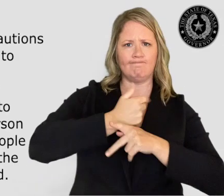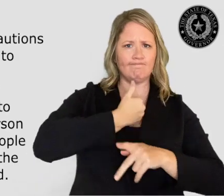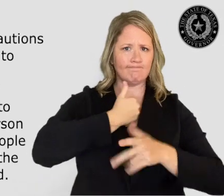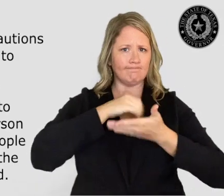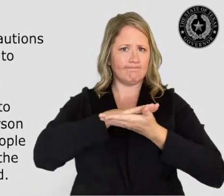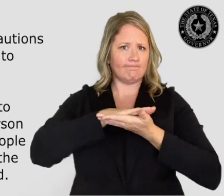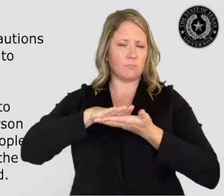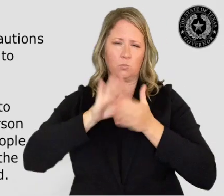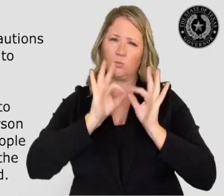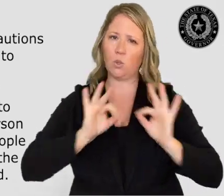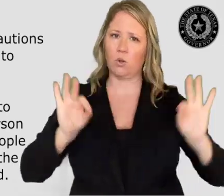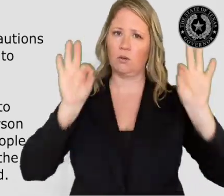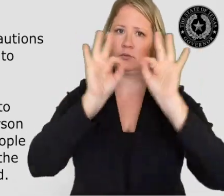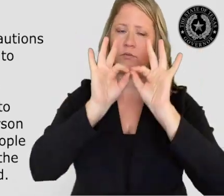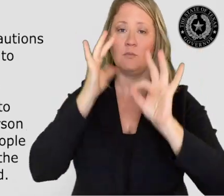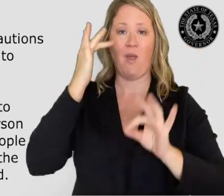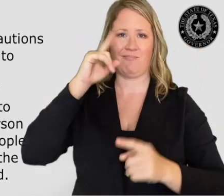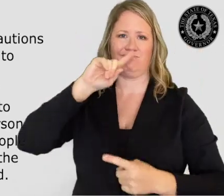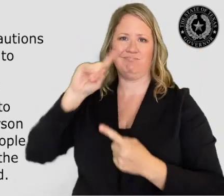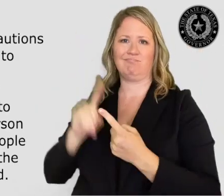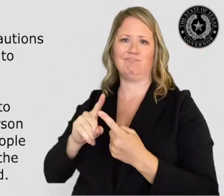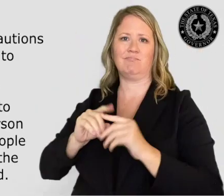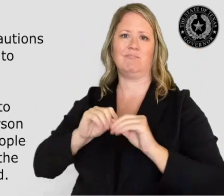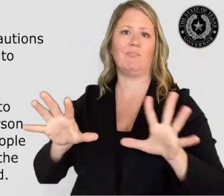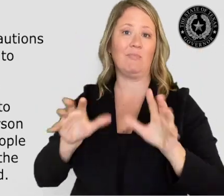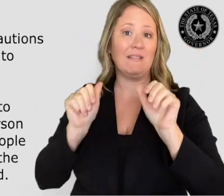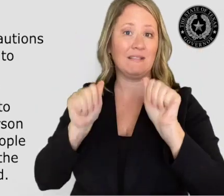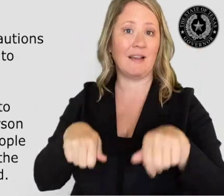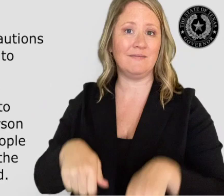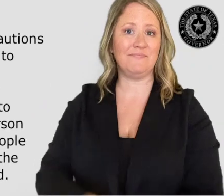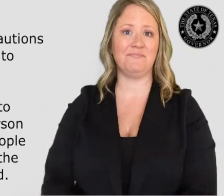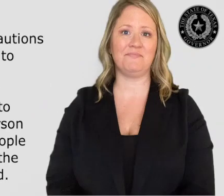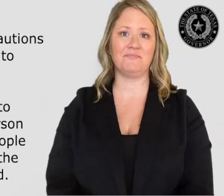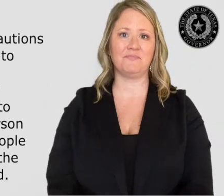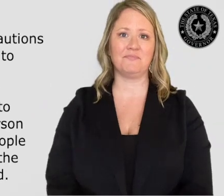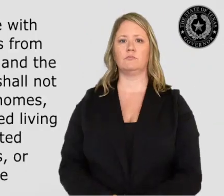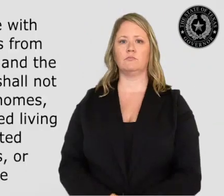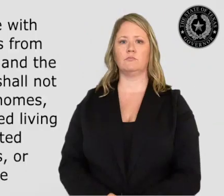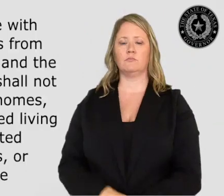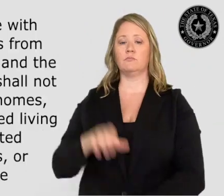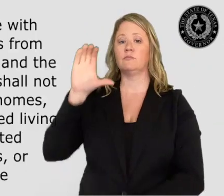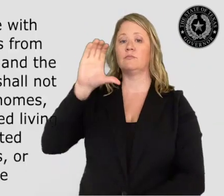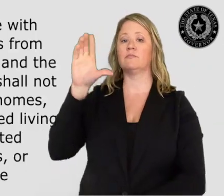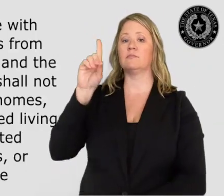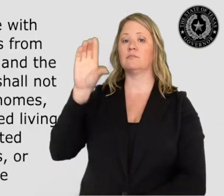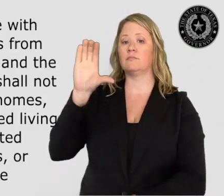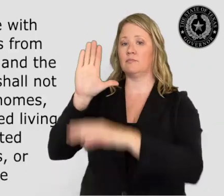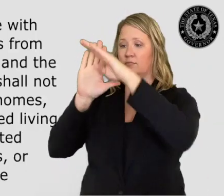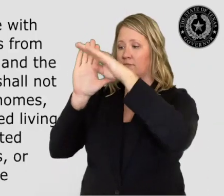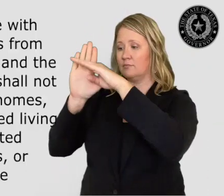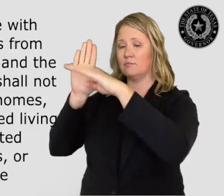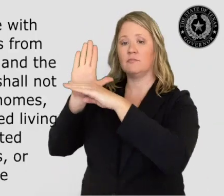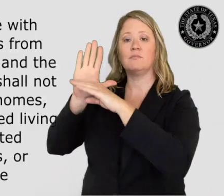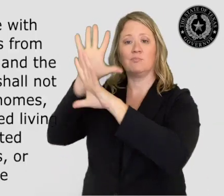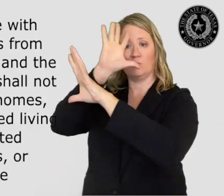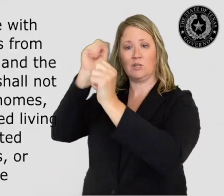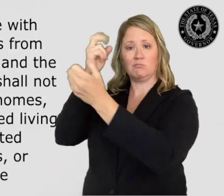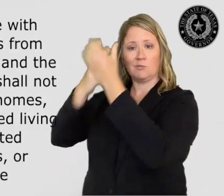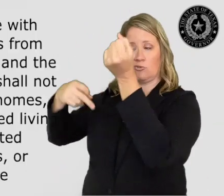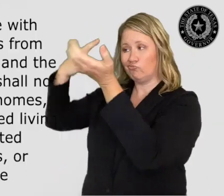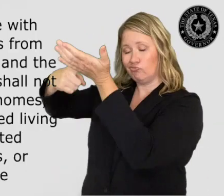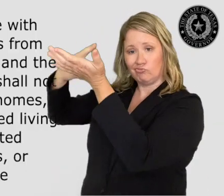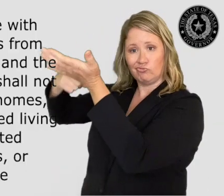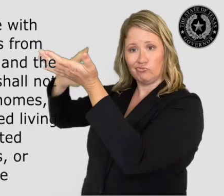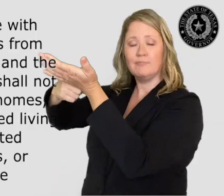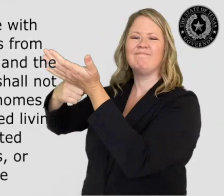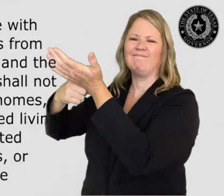to minimize in-person contact with people who are not in the same household. In accordance with the guidelines from the